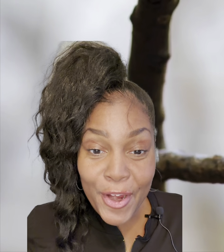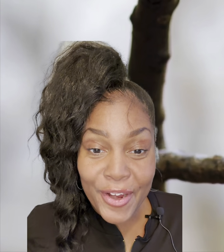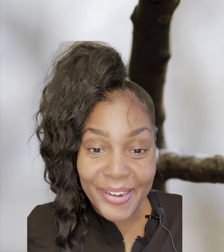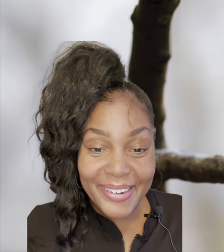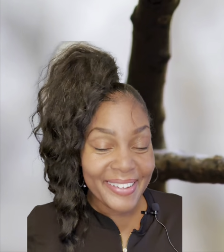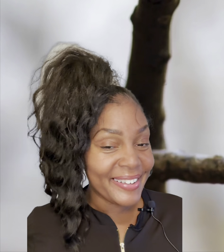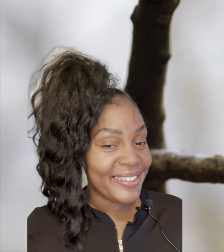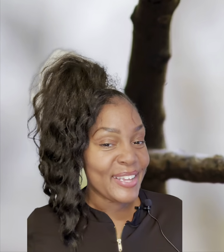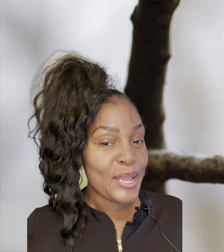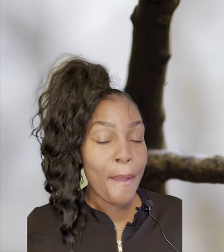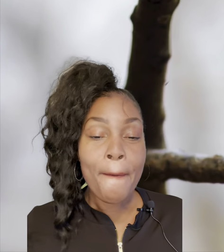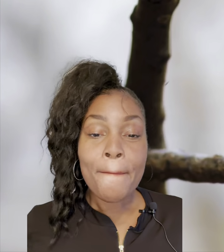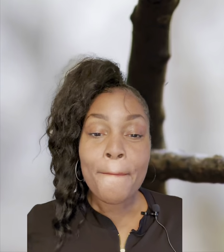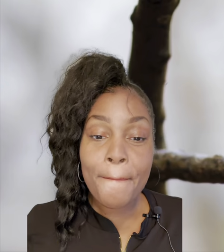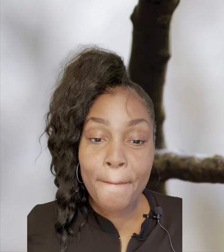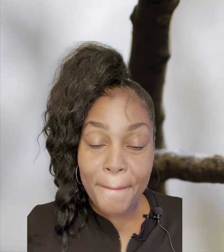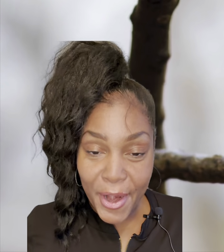Bird!